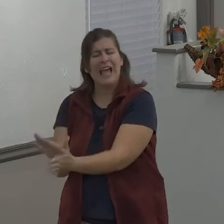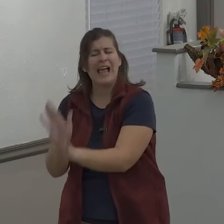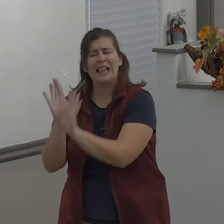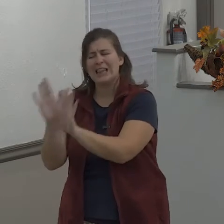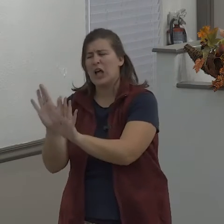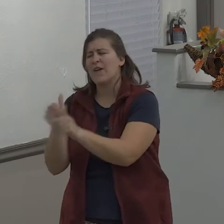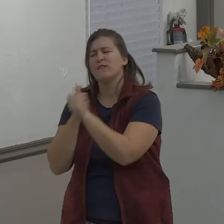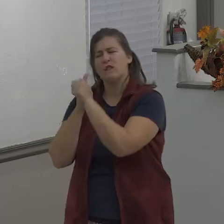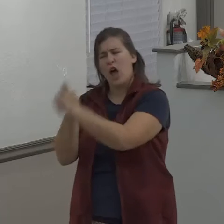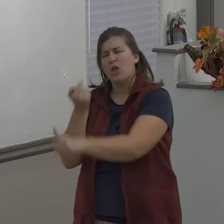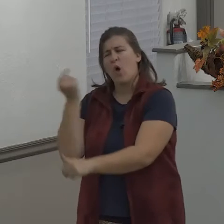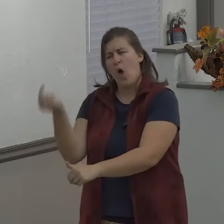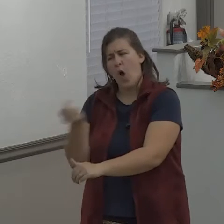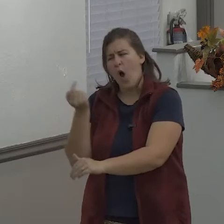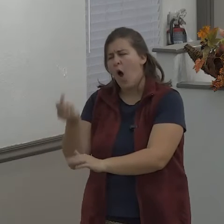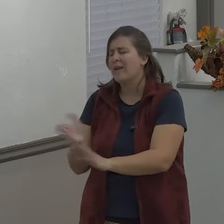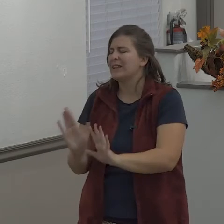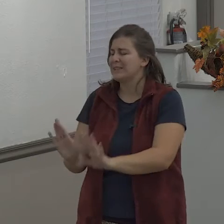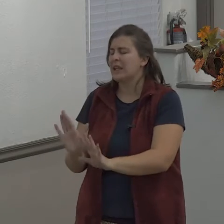death."